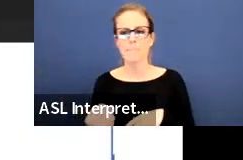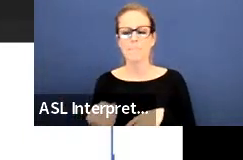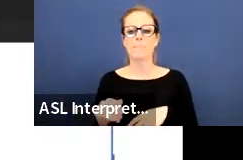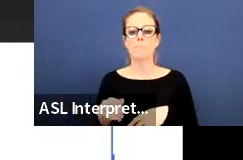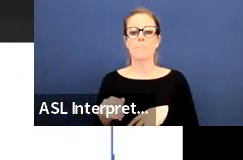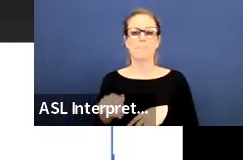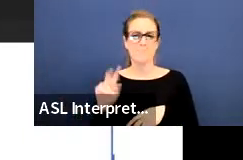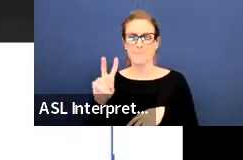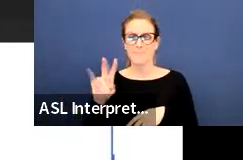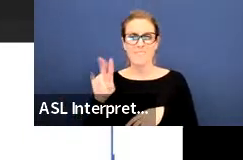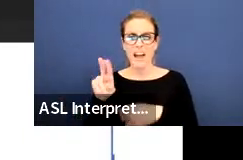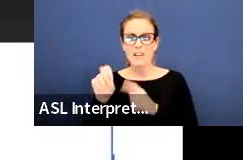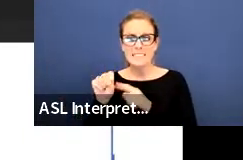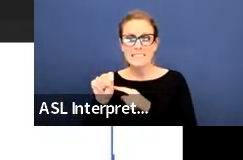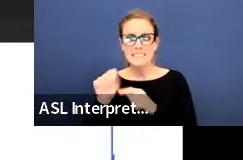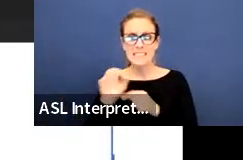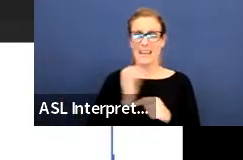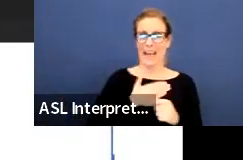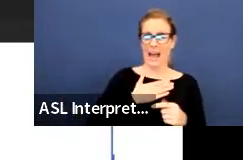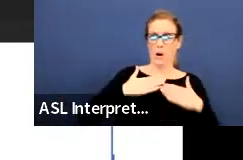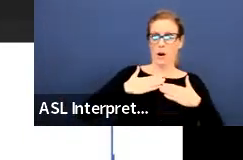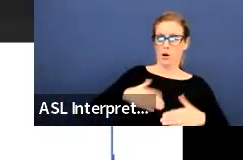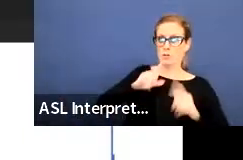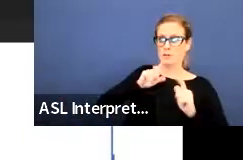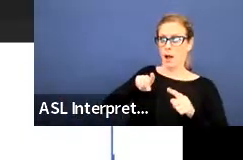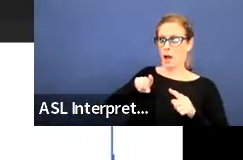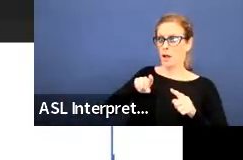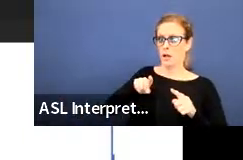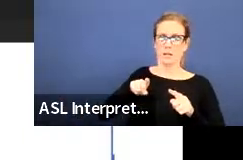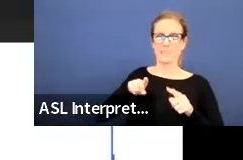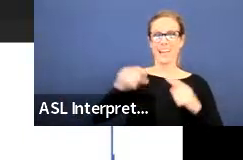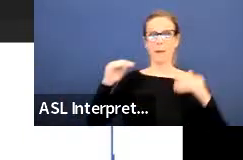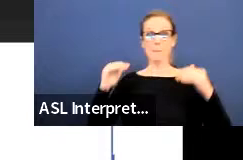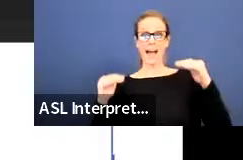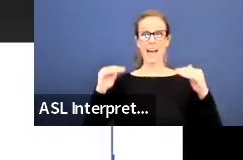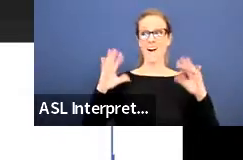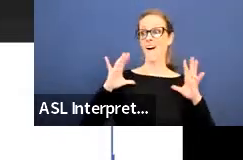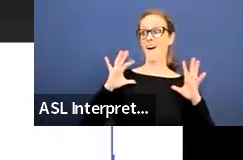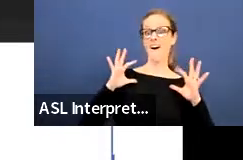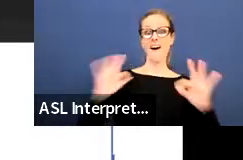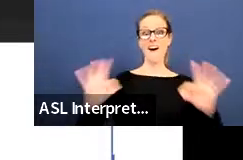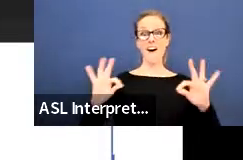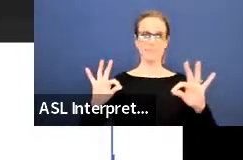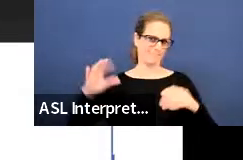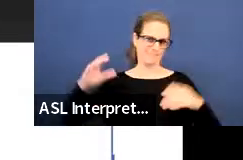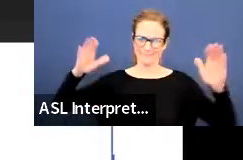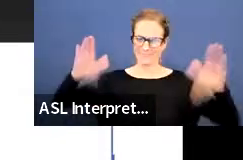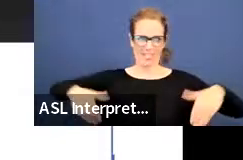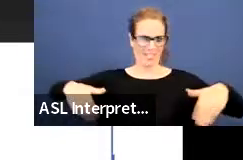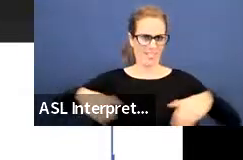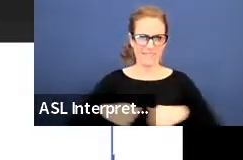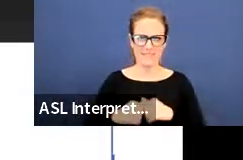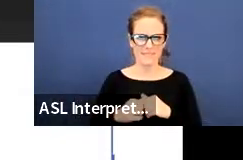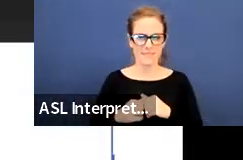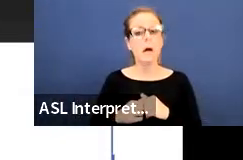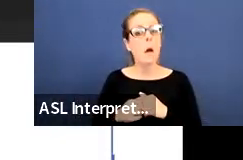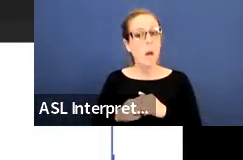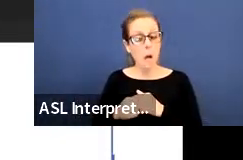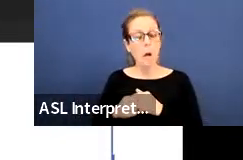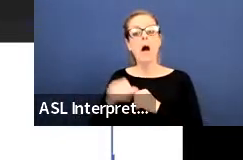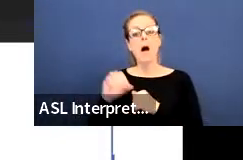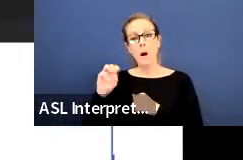the virus and our response to it, that is not in balance yet. Maybe it will be after this